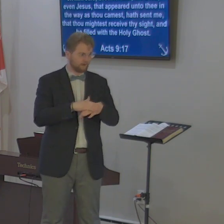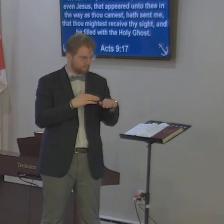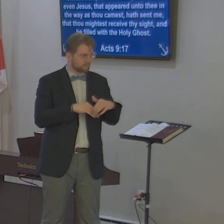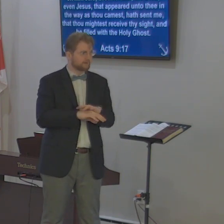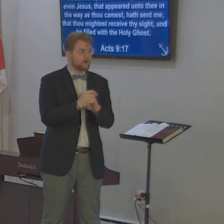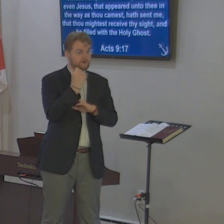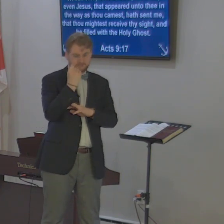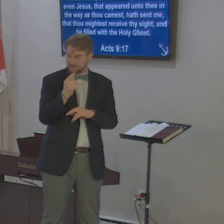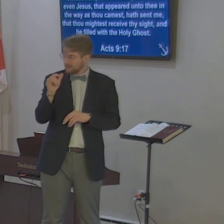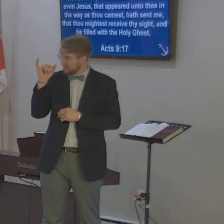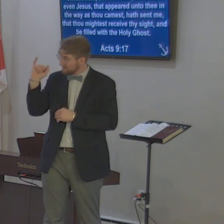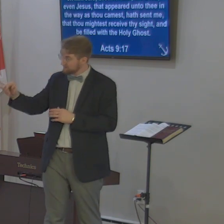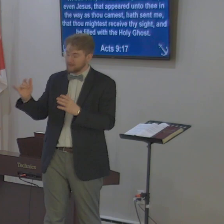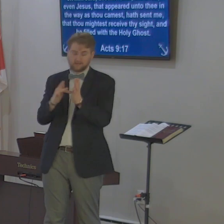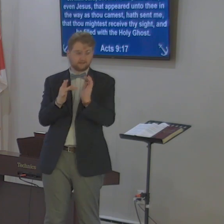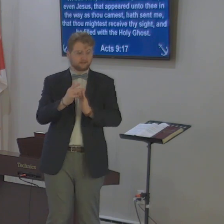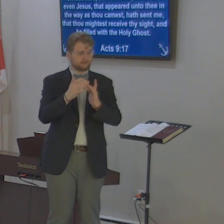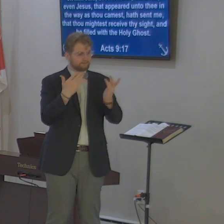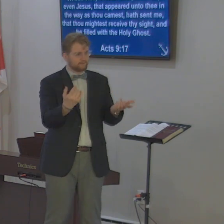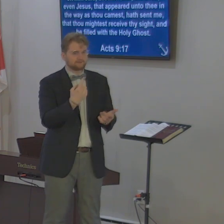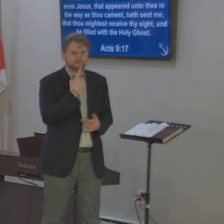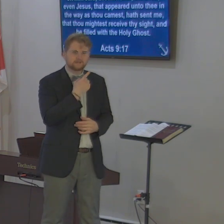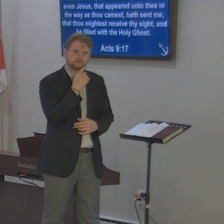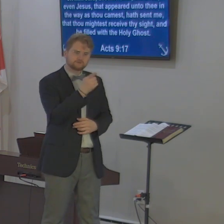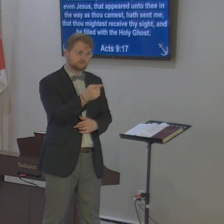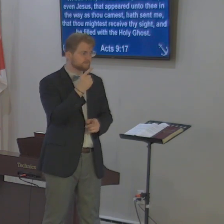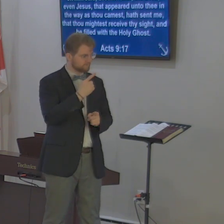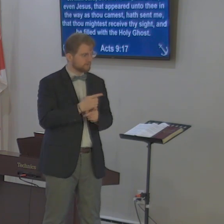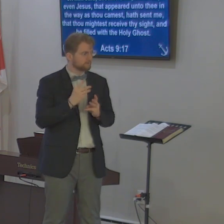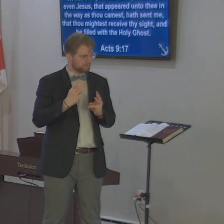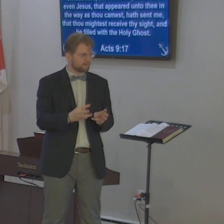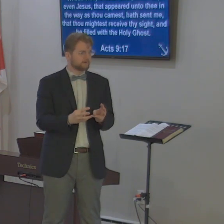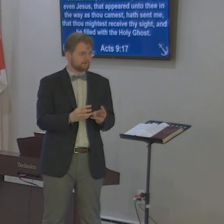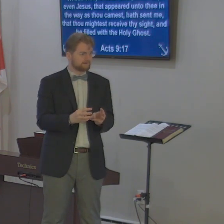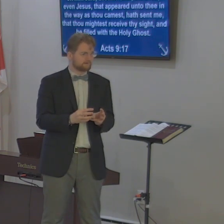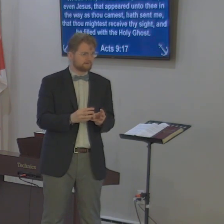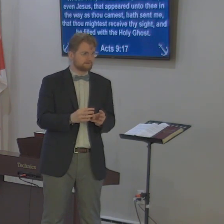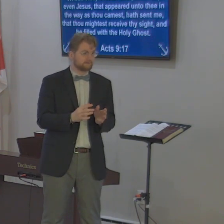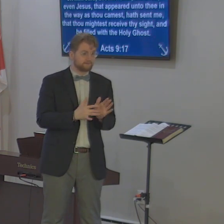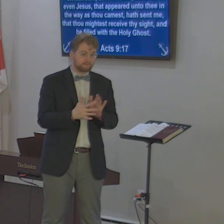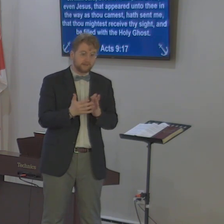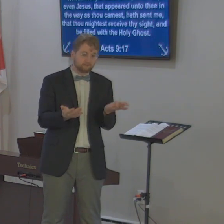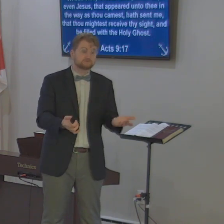That this Bible tells you the right way. It is truth.